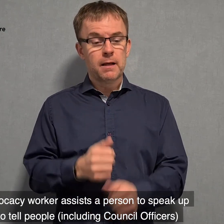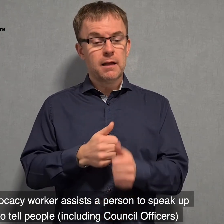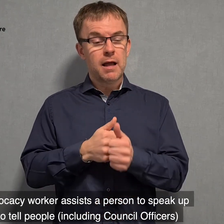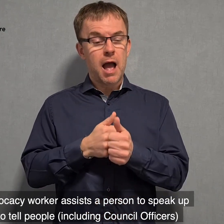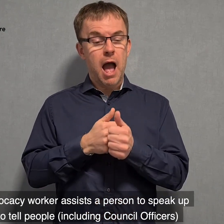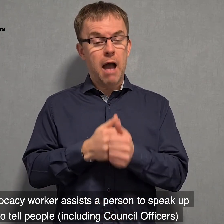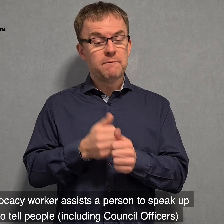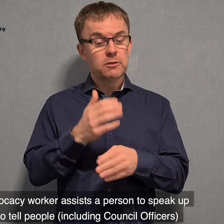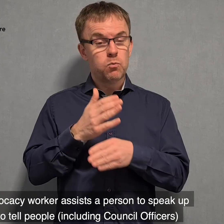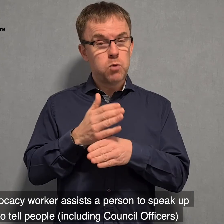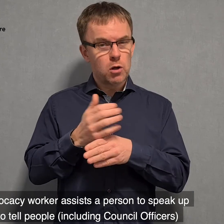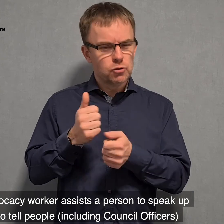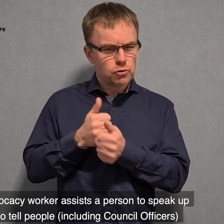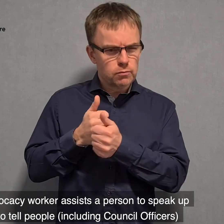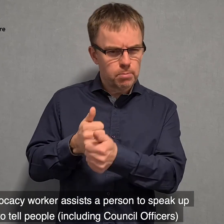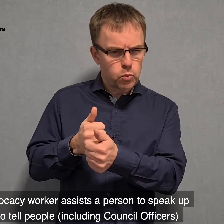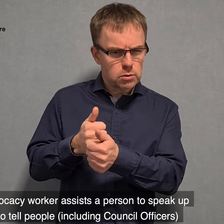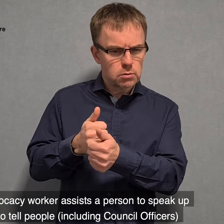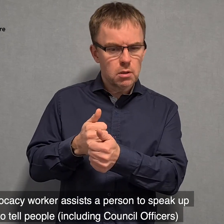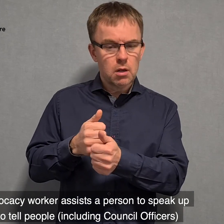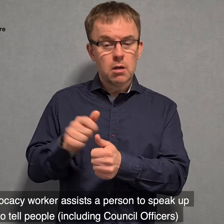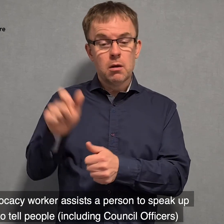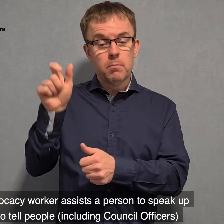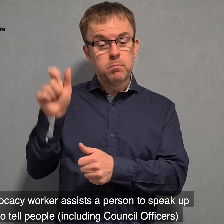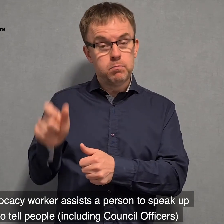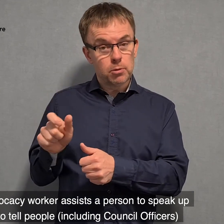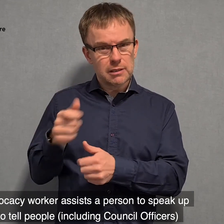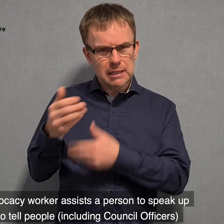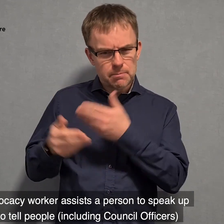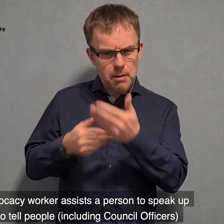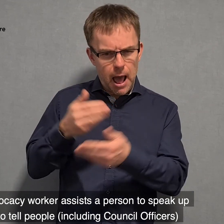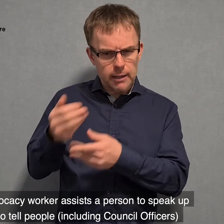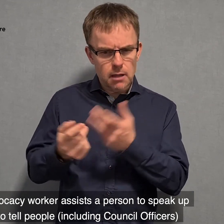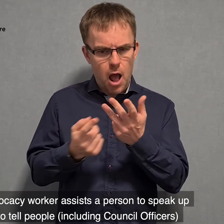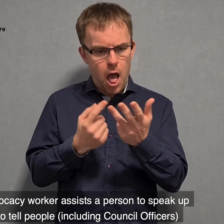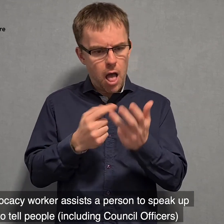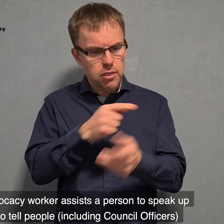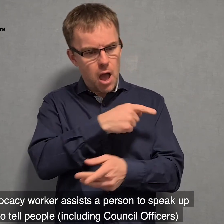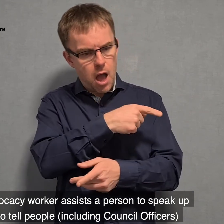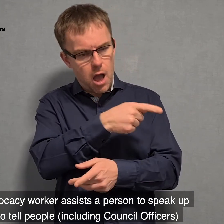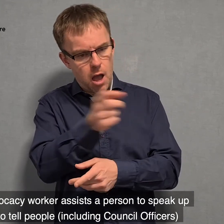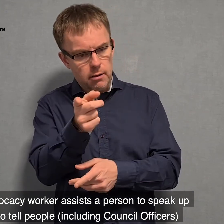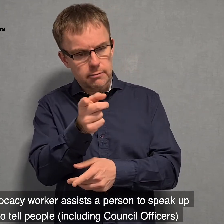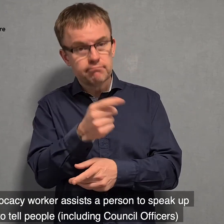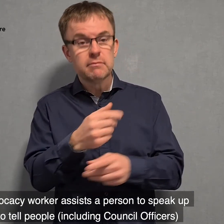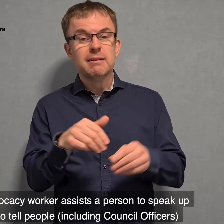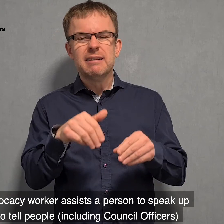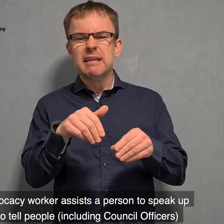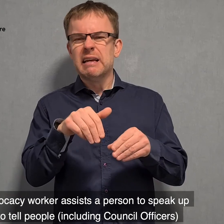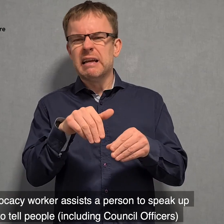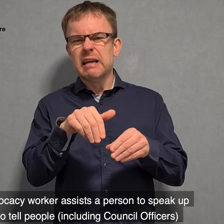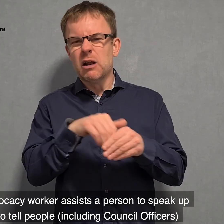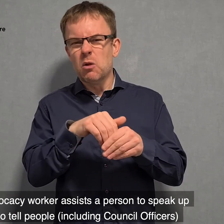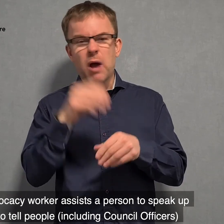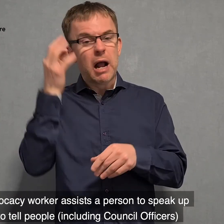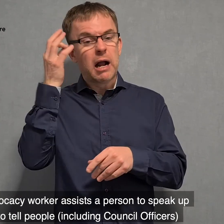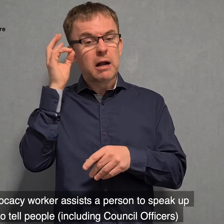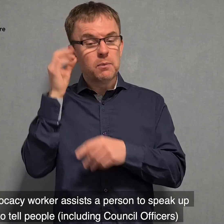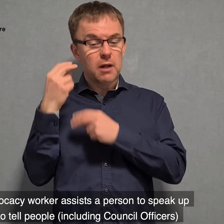An advocacy worker assists a person to speak up and to tell people, including